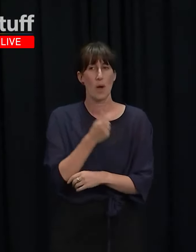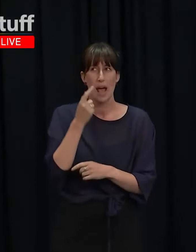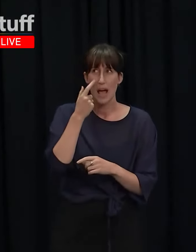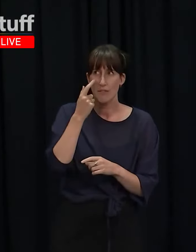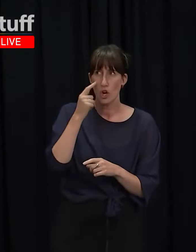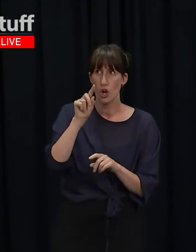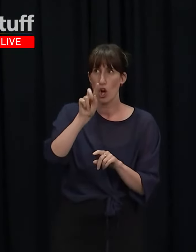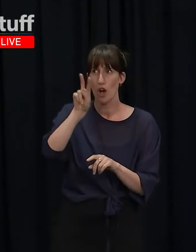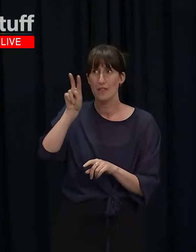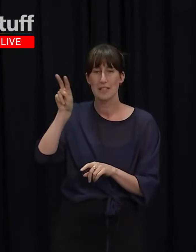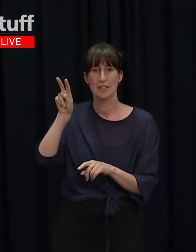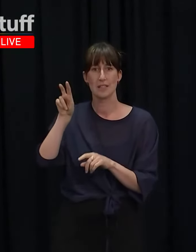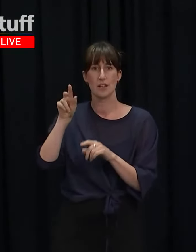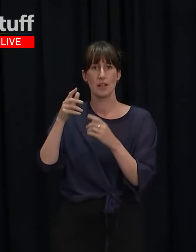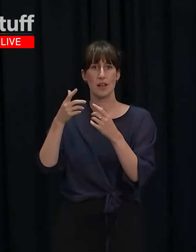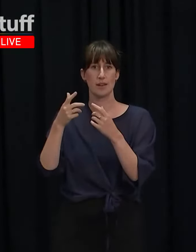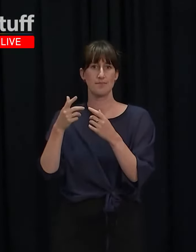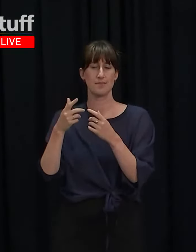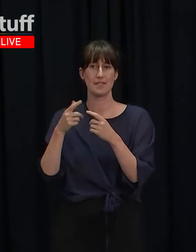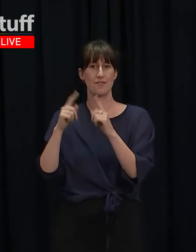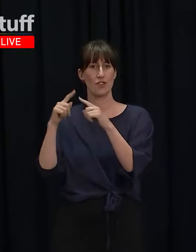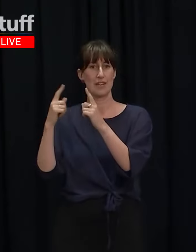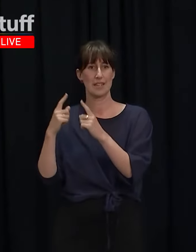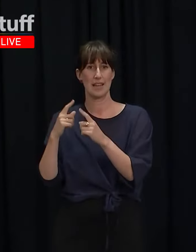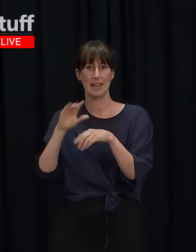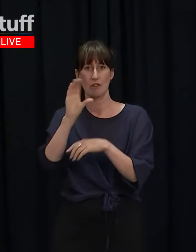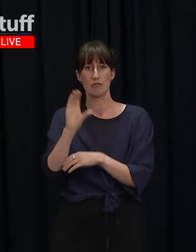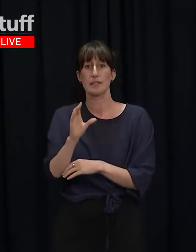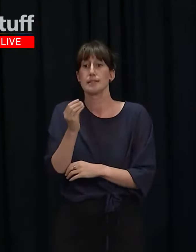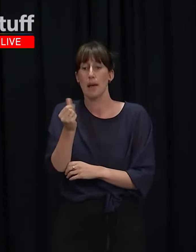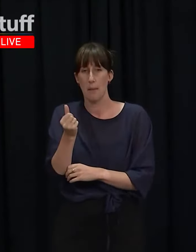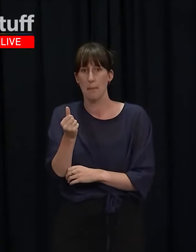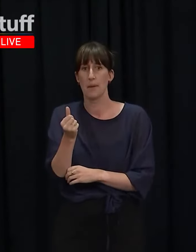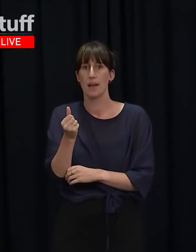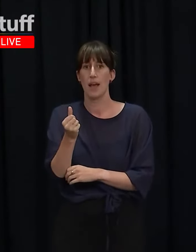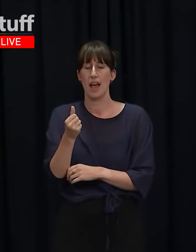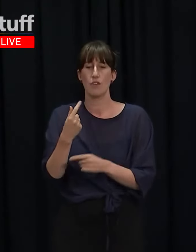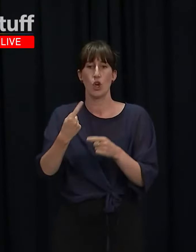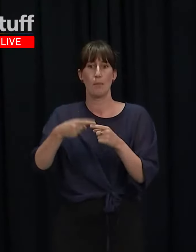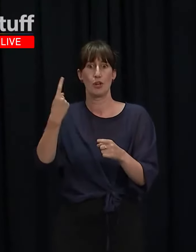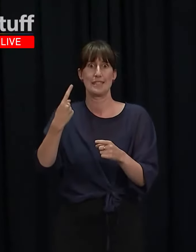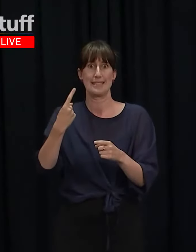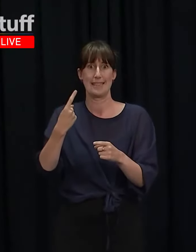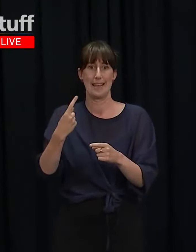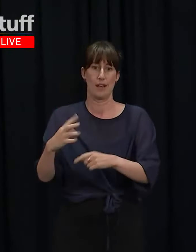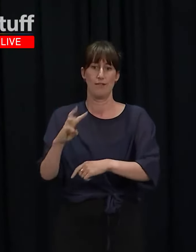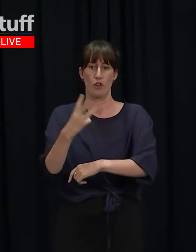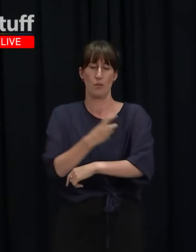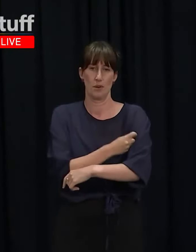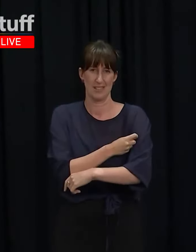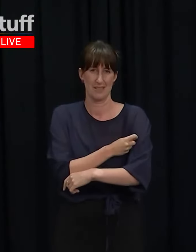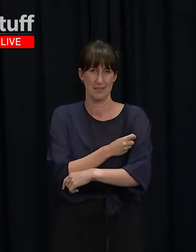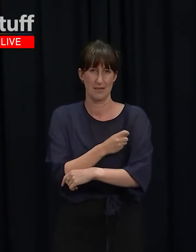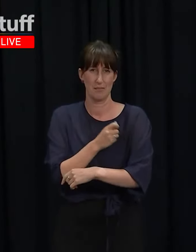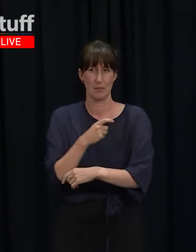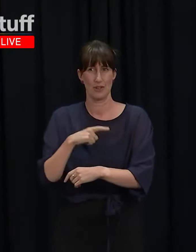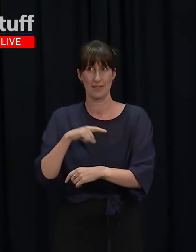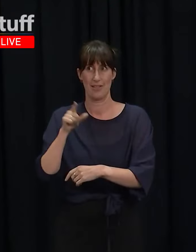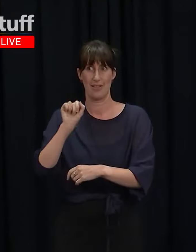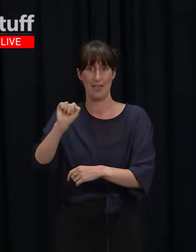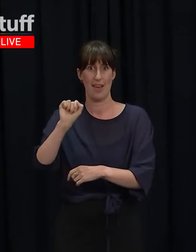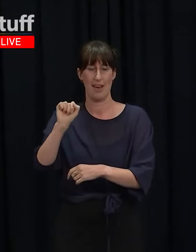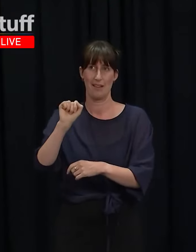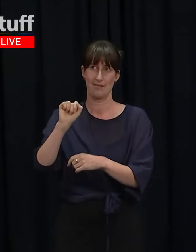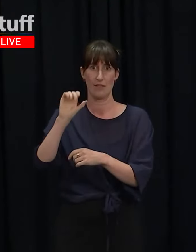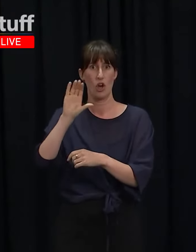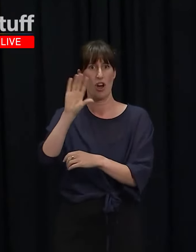emergency use approval for doing boosters in that age group, and 1 or 2 other jurisdictions have. So we are looking at, I've